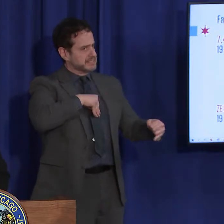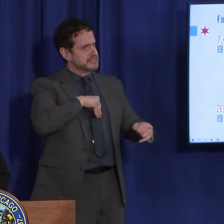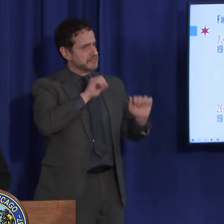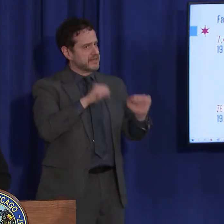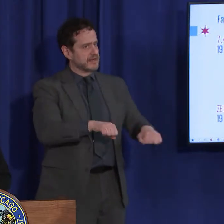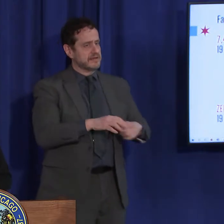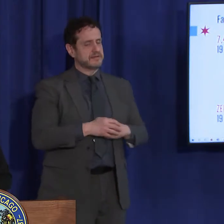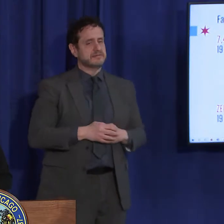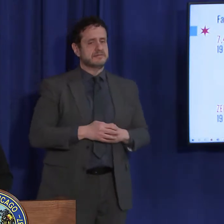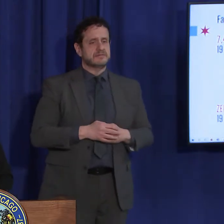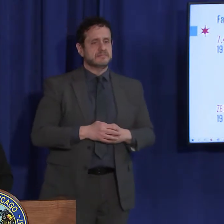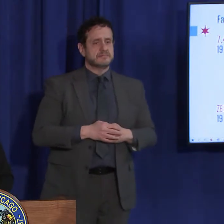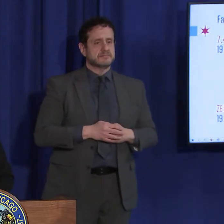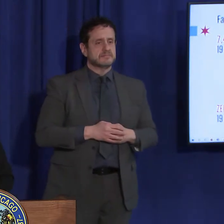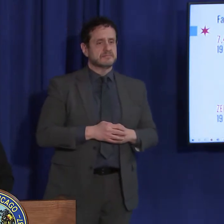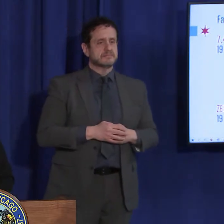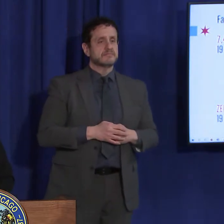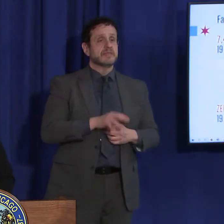facts for you.